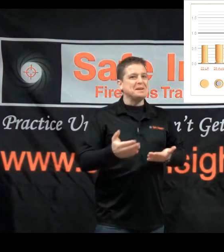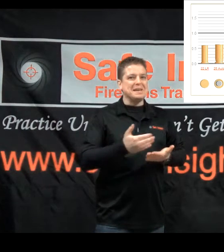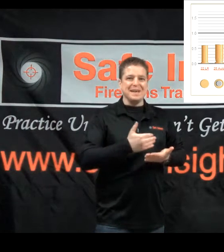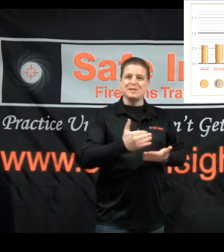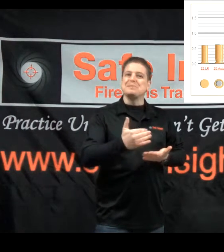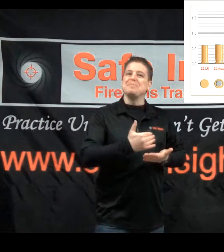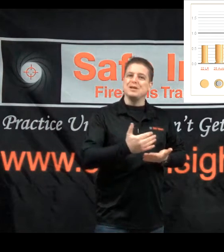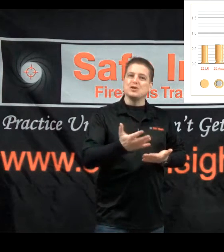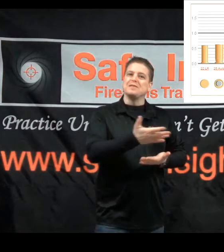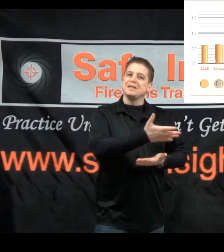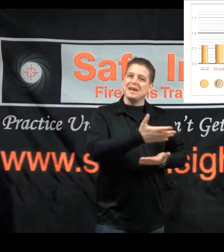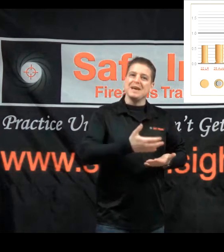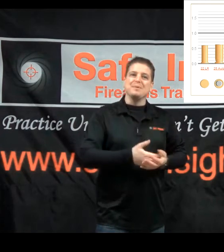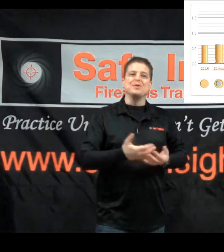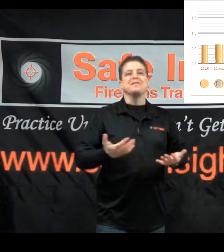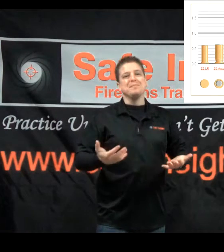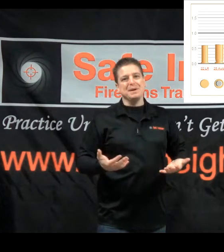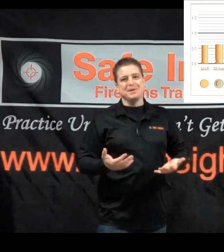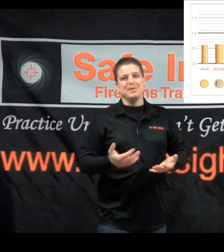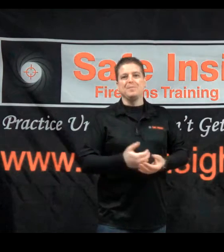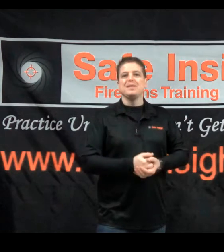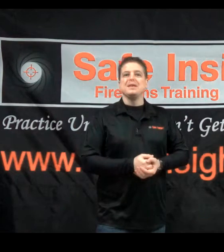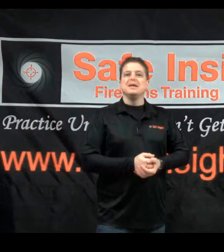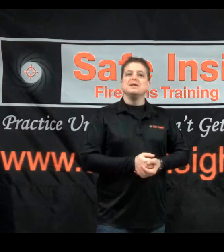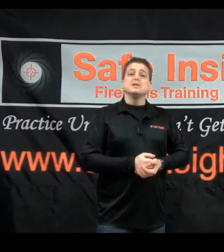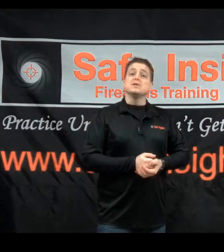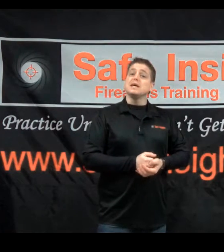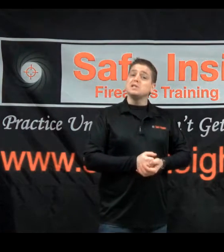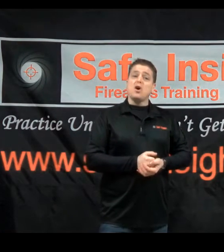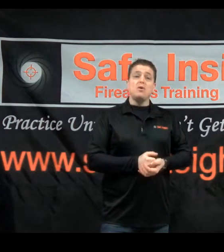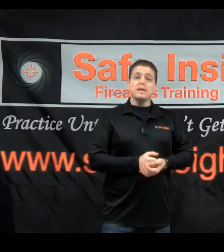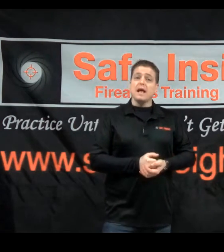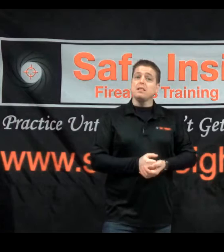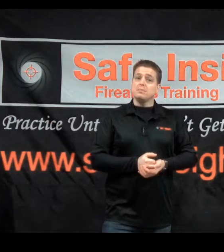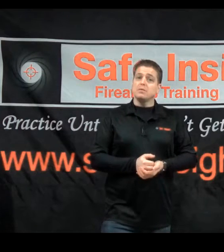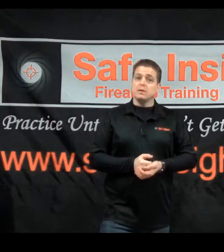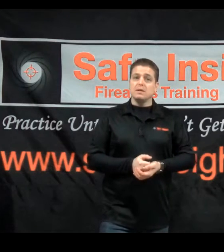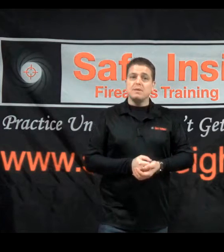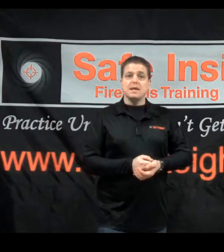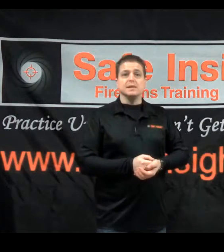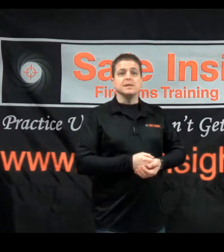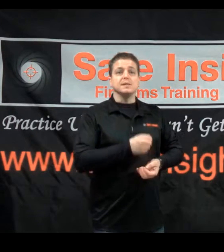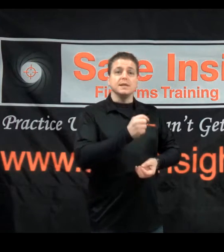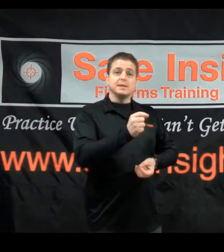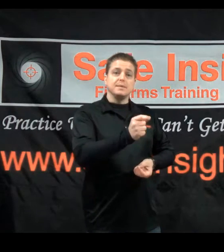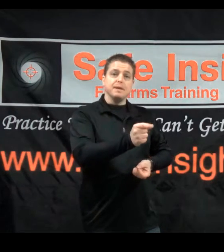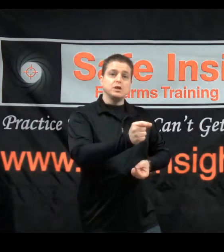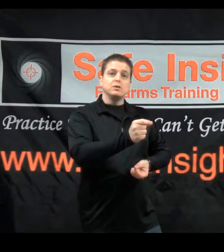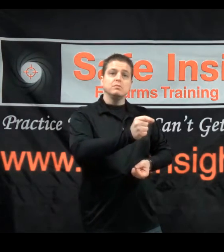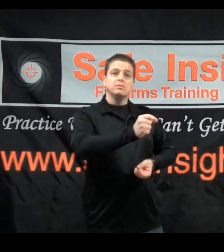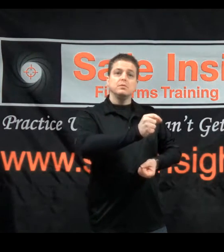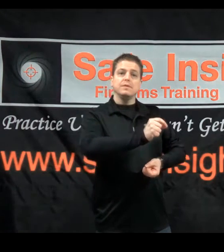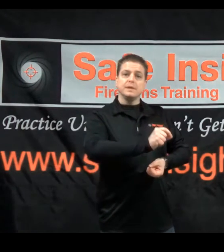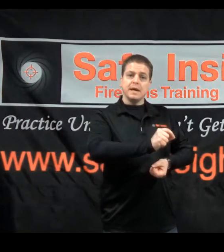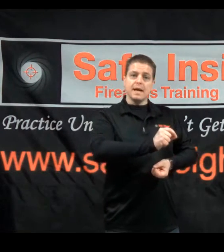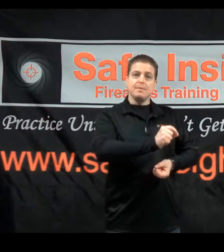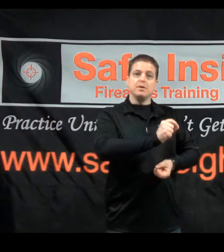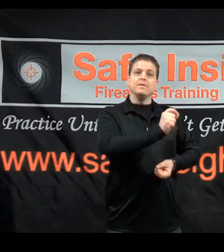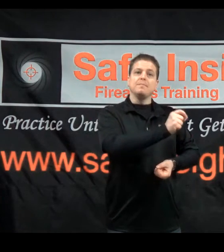Again, it's a measure of the diameter of the barrel. So that's all caliber really means, is that it's the measure of the diameter of the